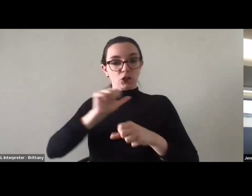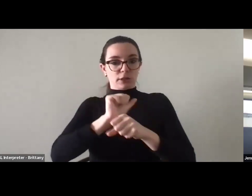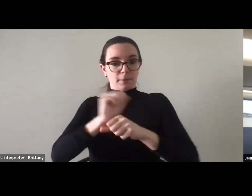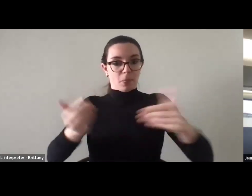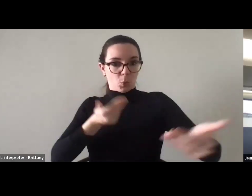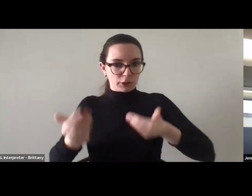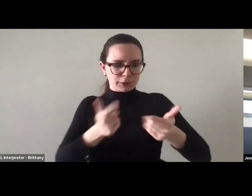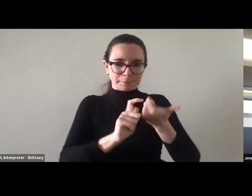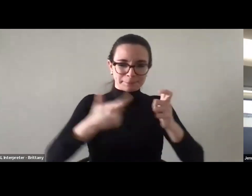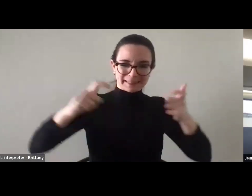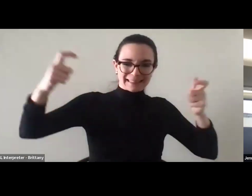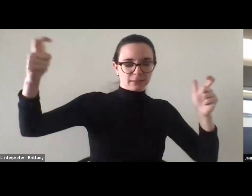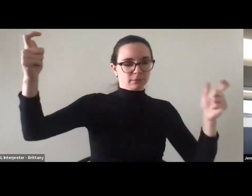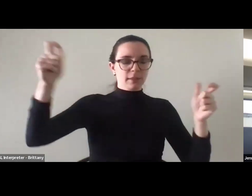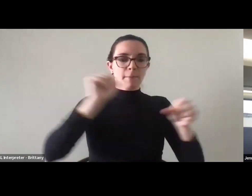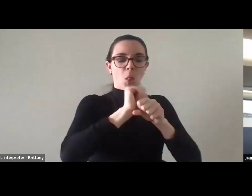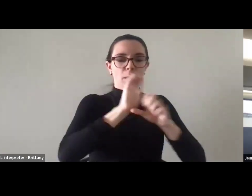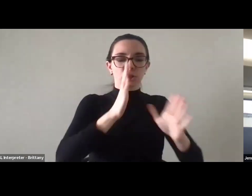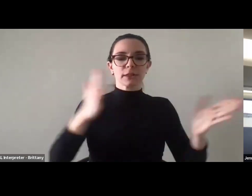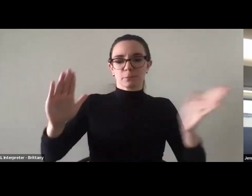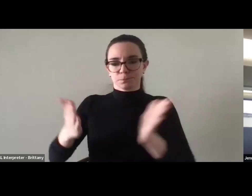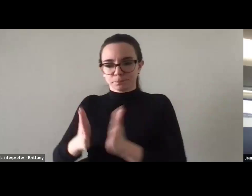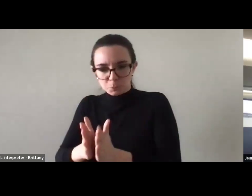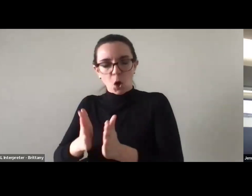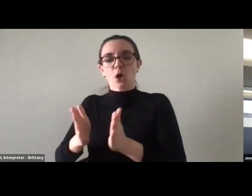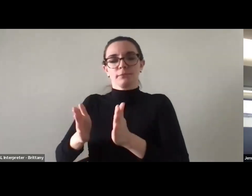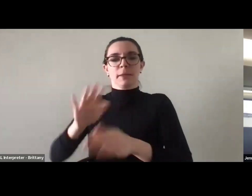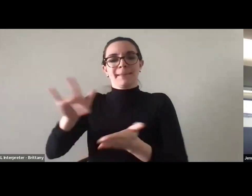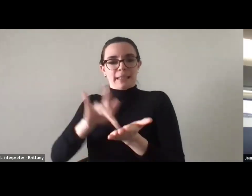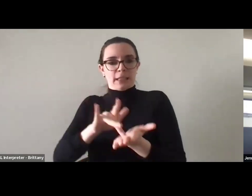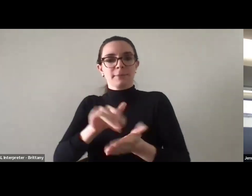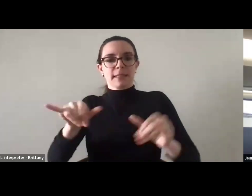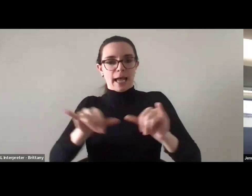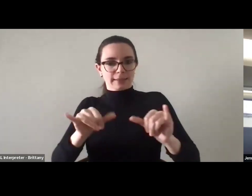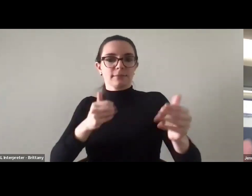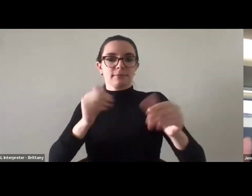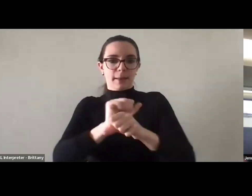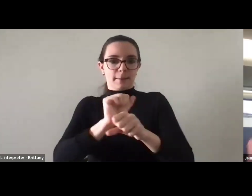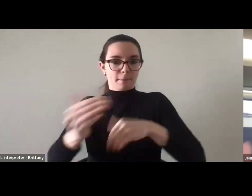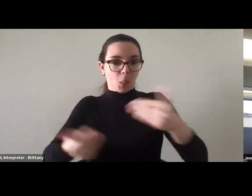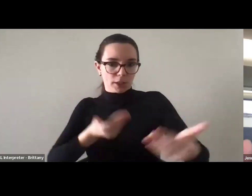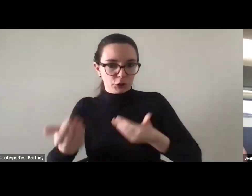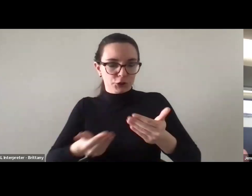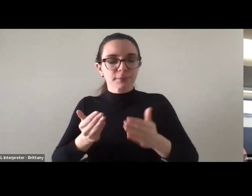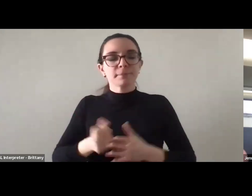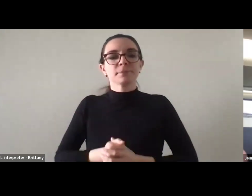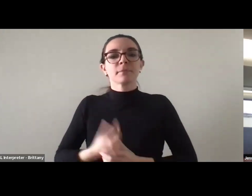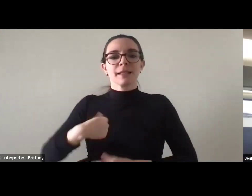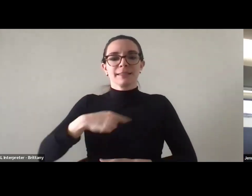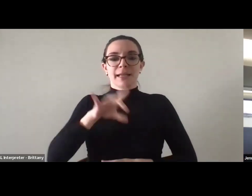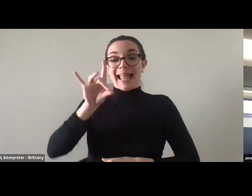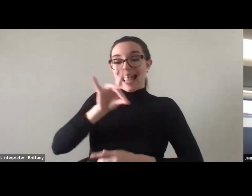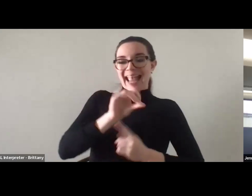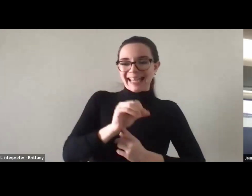at the enterprise level, all the way down to small and mid-sized employers. And 80 to 20, it's an 80-20 rule, I should